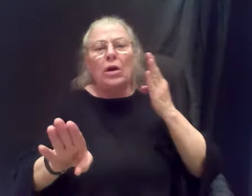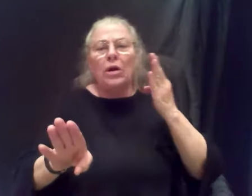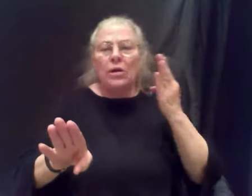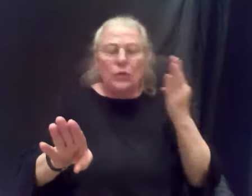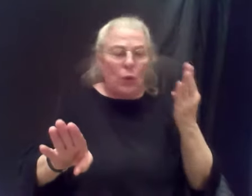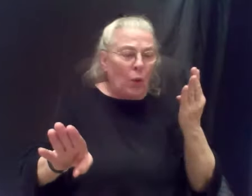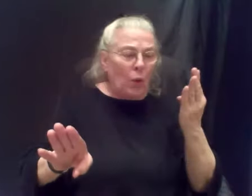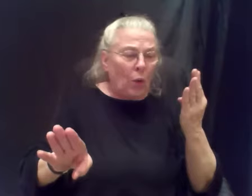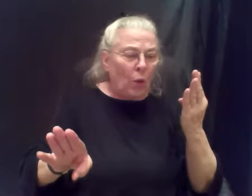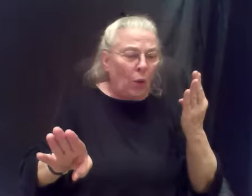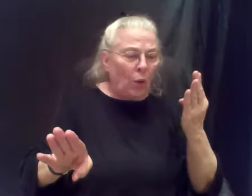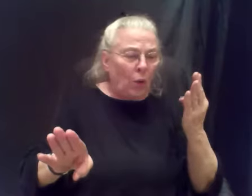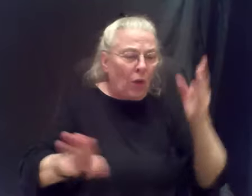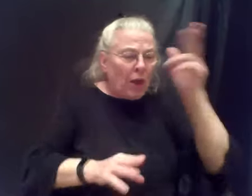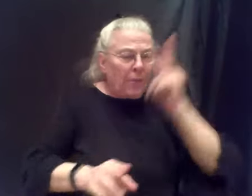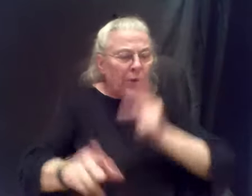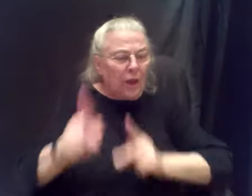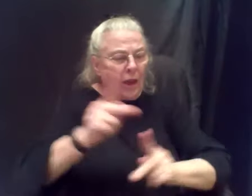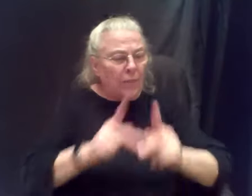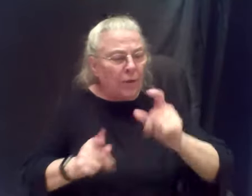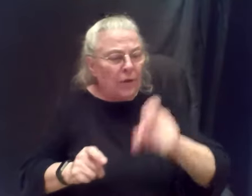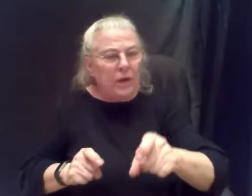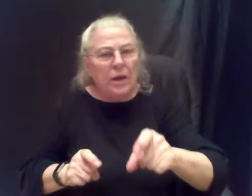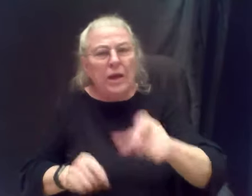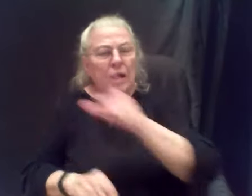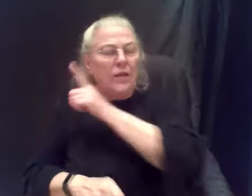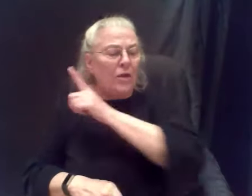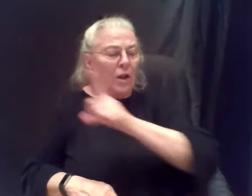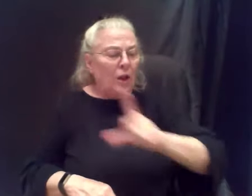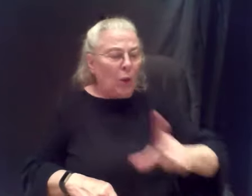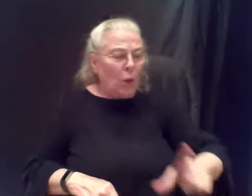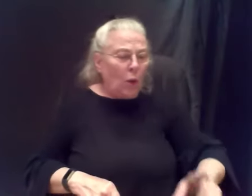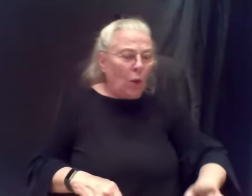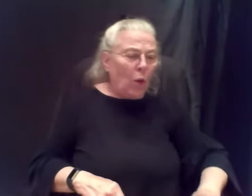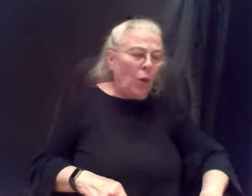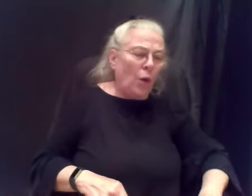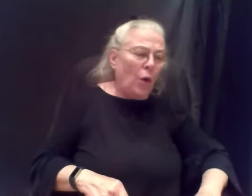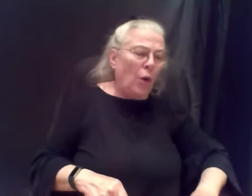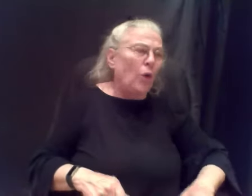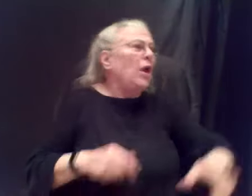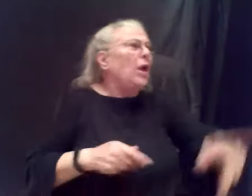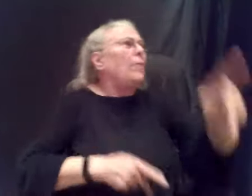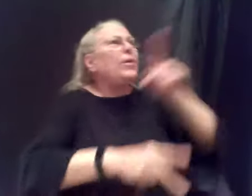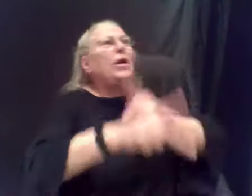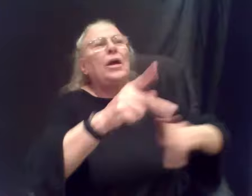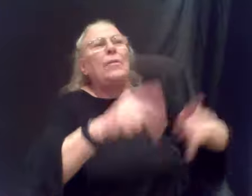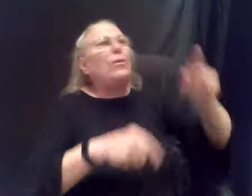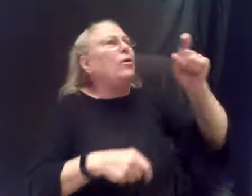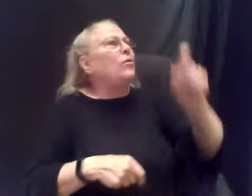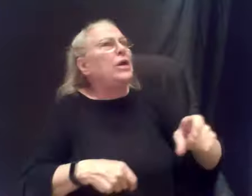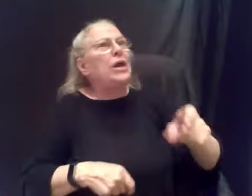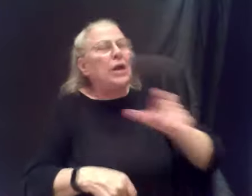open door. People need the Lord. People need